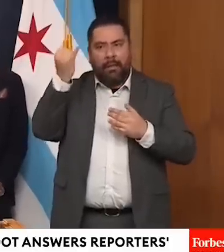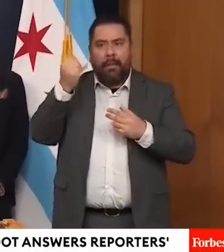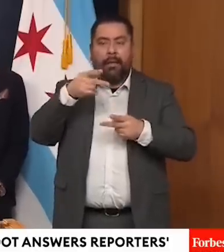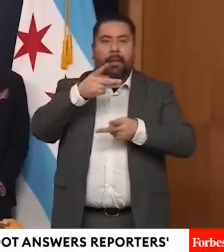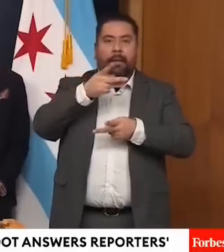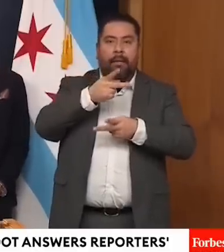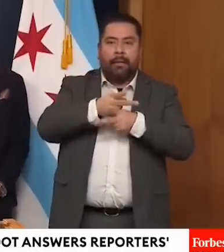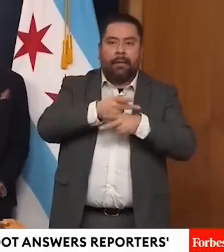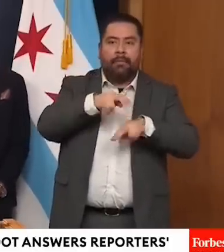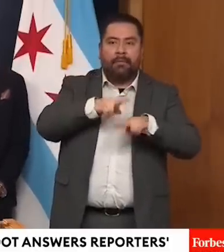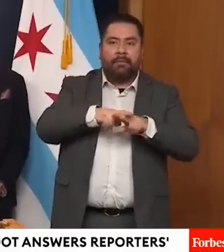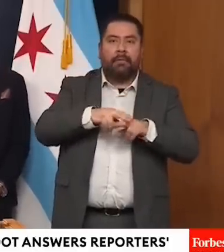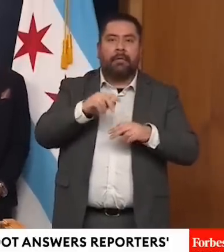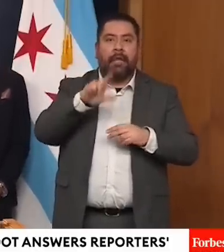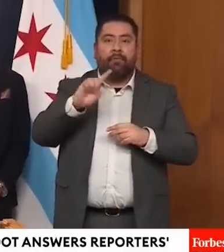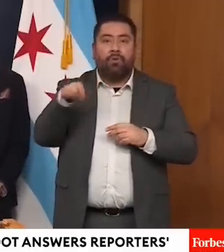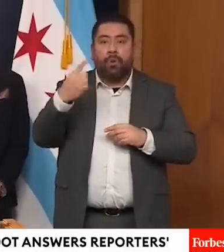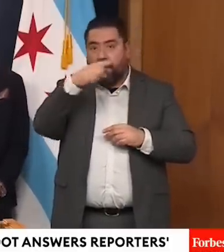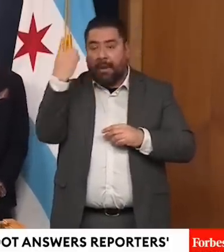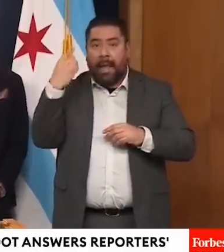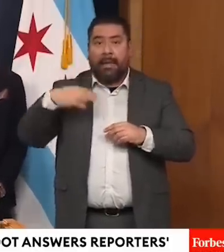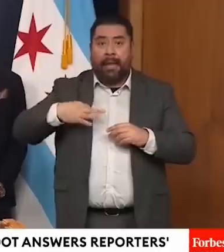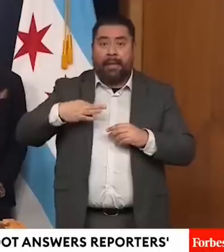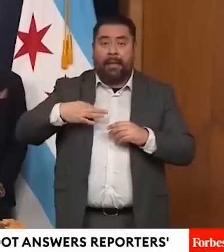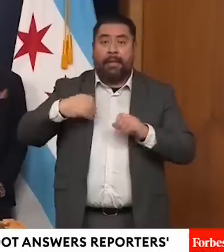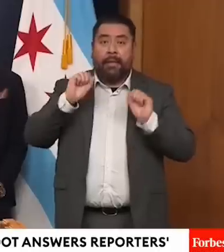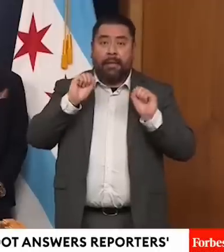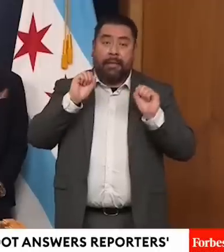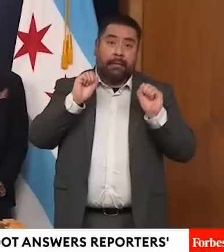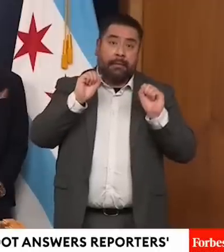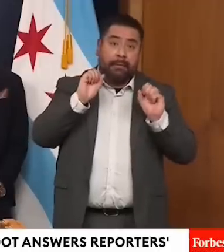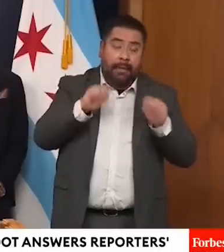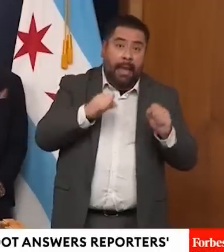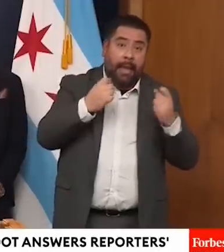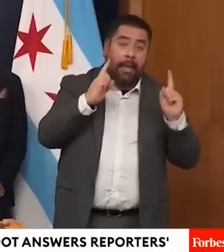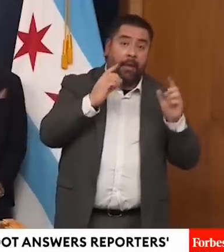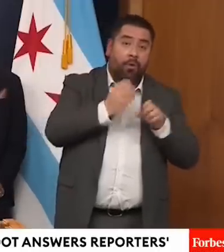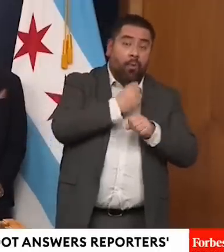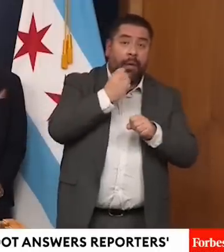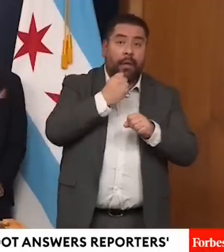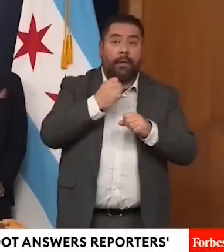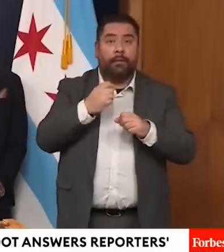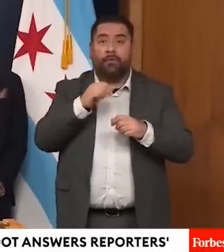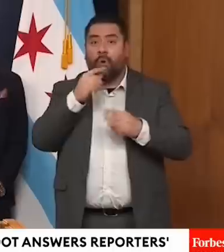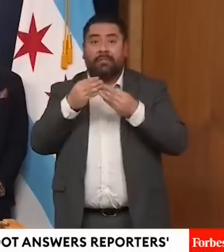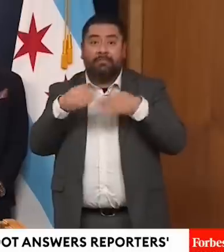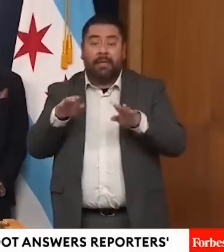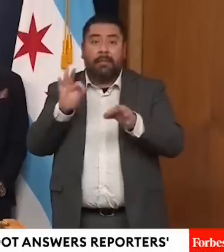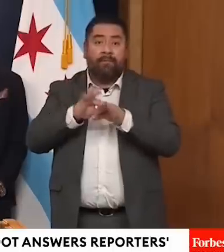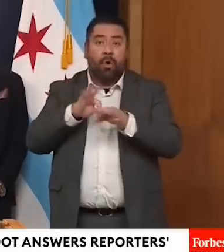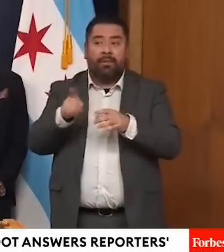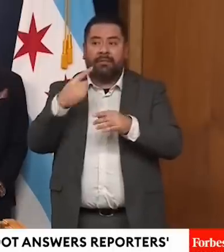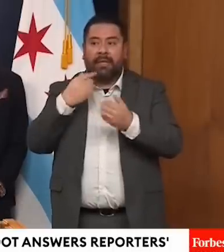seat, Lightfoot's the only black candidate who can win. If you don't vote for her, we're splitting the vote. They're calling it divisive.